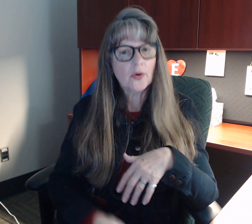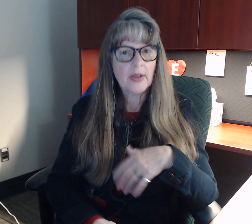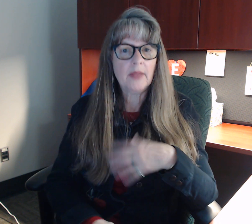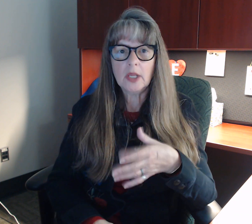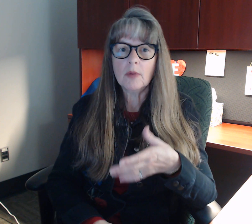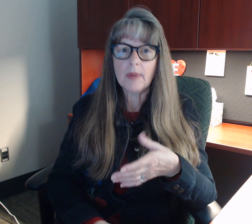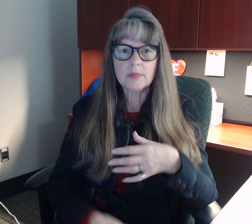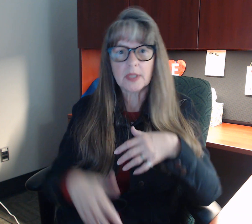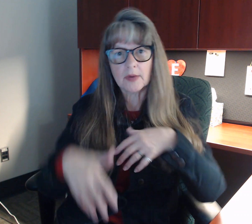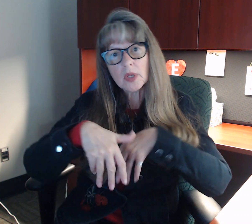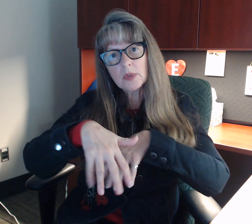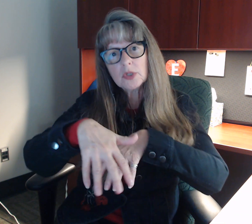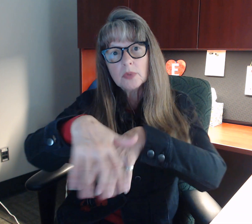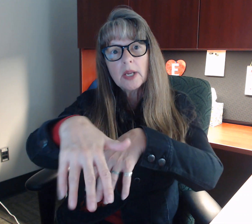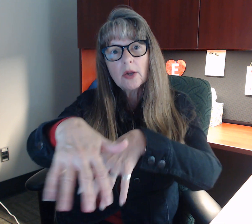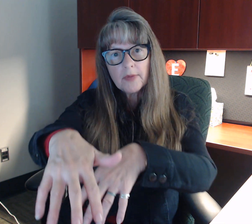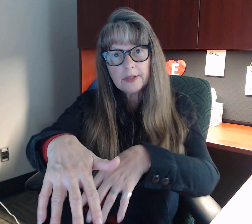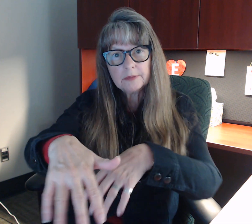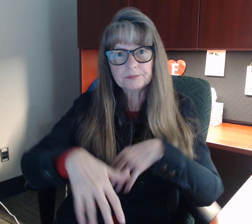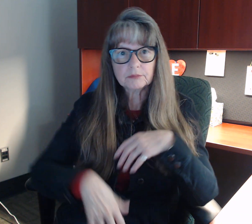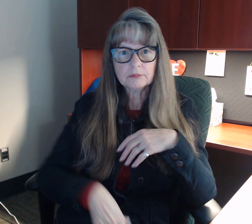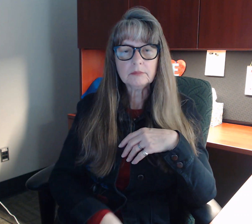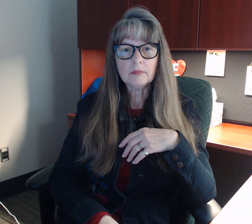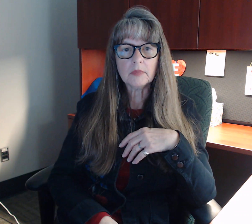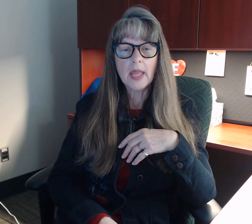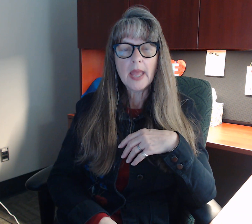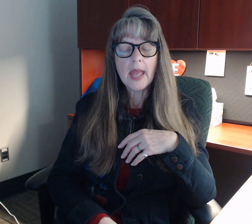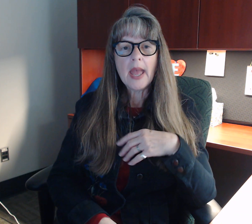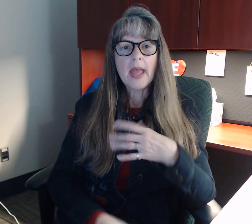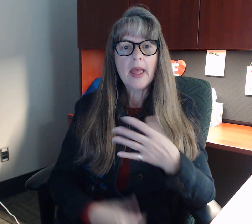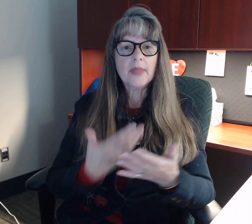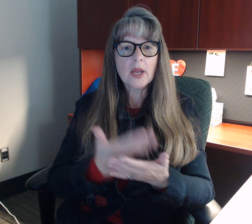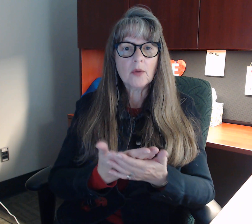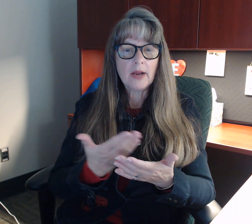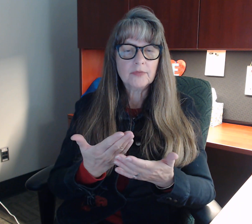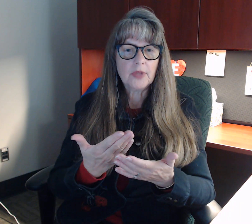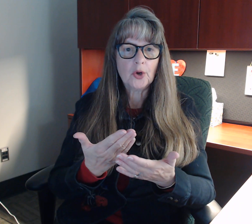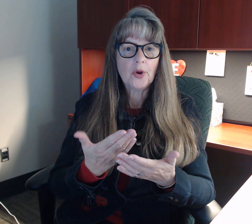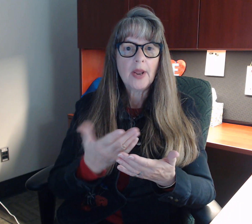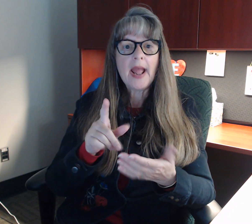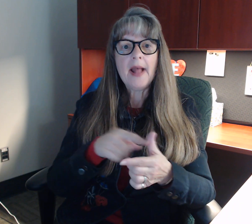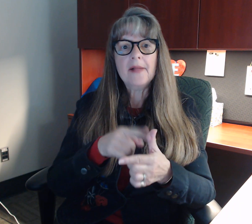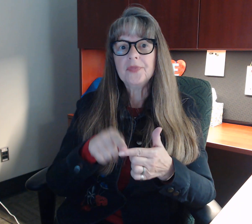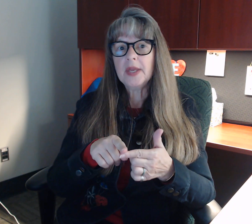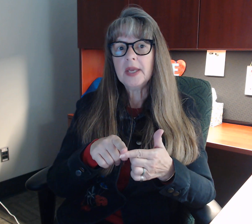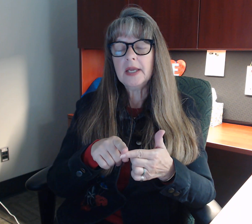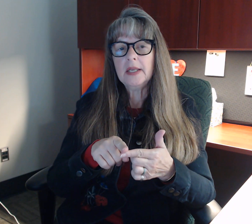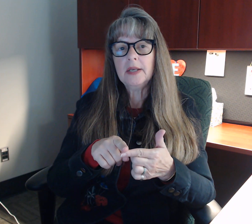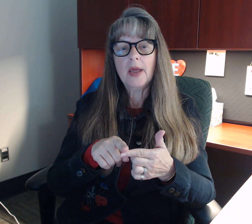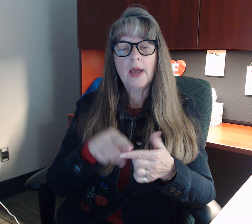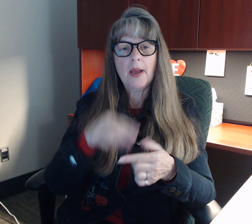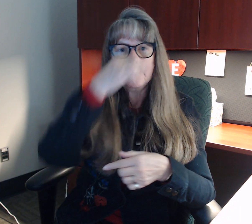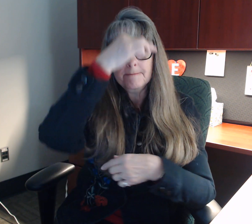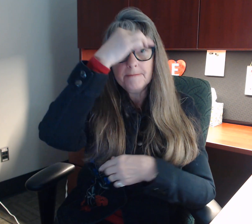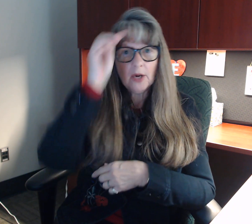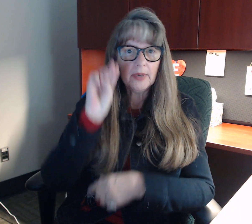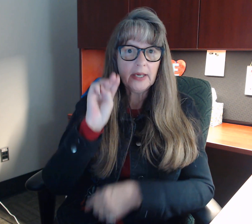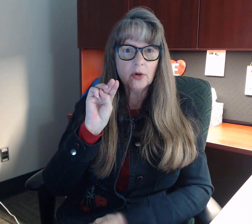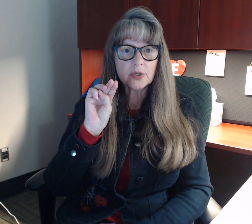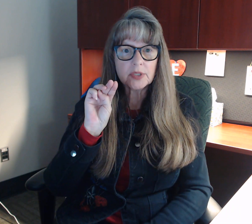They didn't go by themselves. They went to a caravan, and they arrived there. And then Mary, her sign